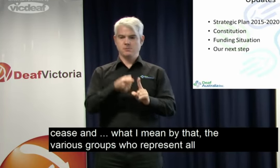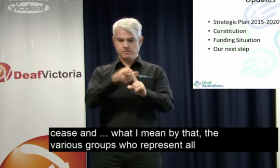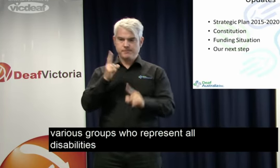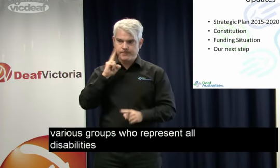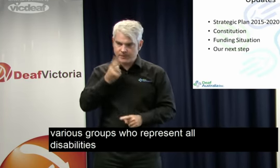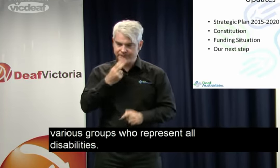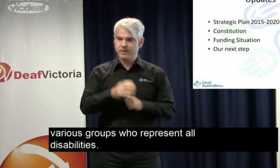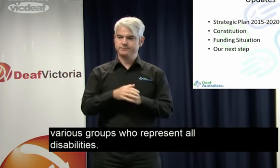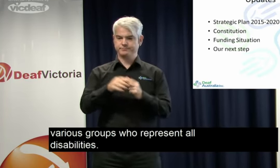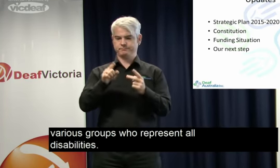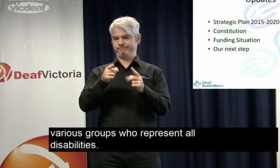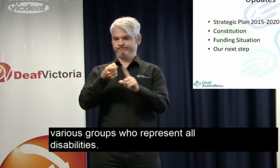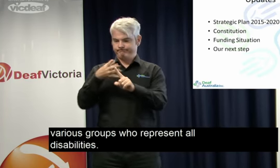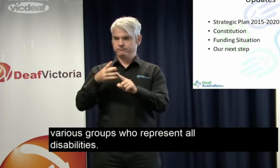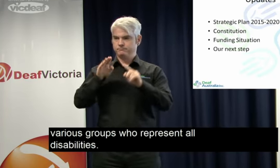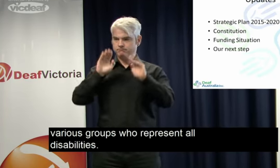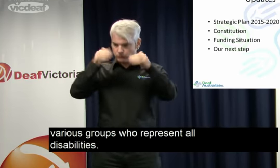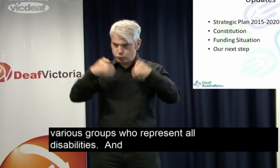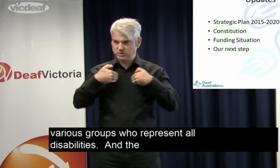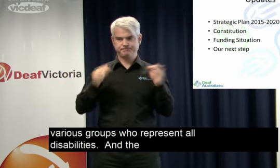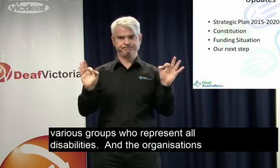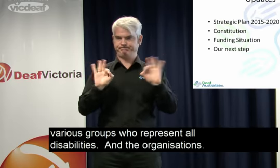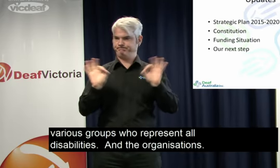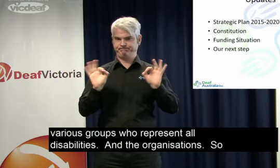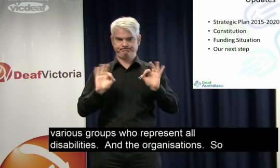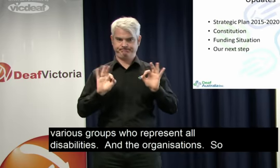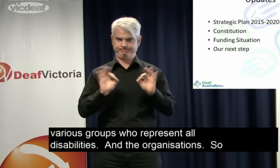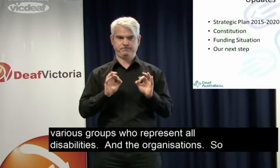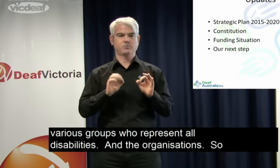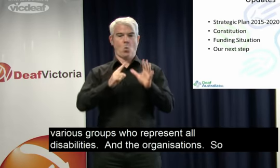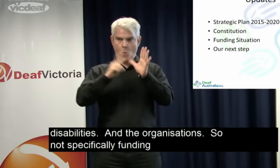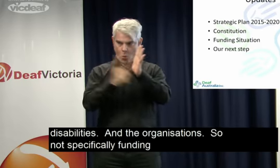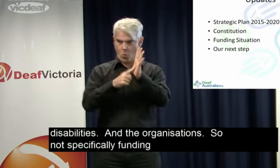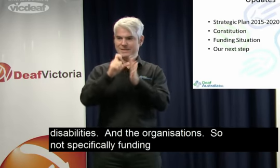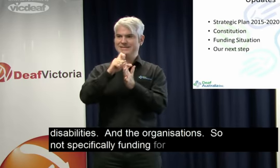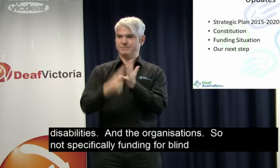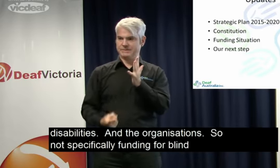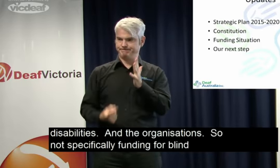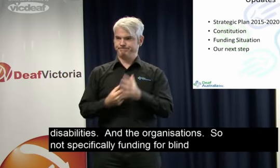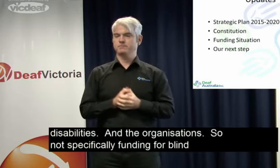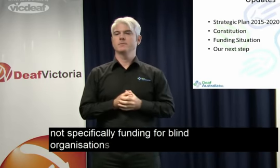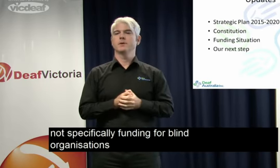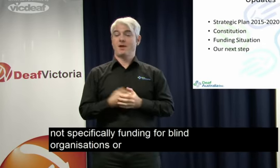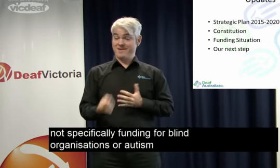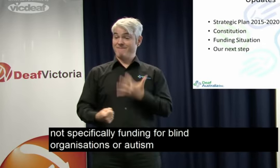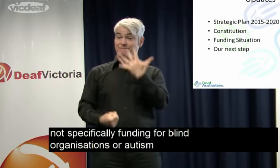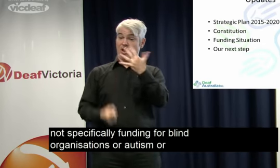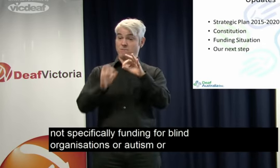and the organisations. So not specifically funding for blind organisations or autism or deafness. So the funding will go to an organisation